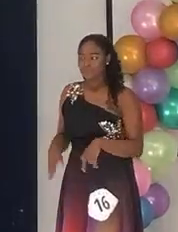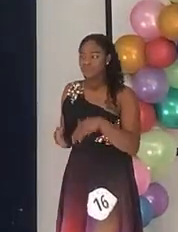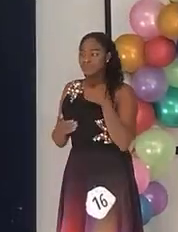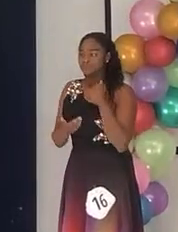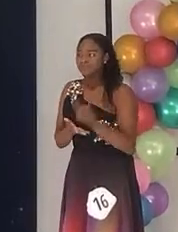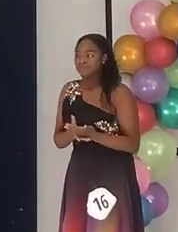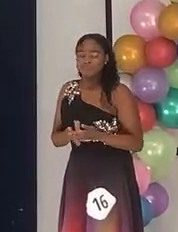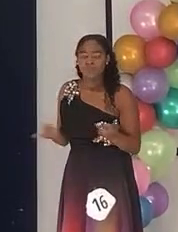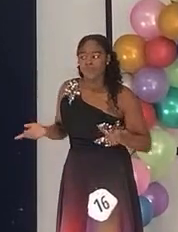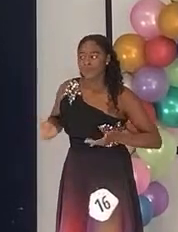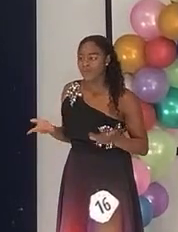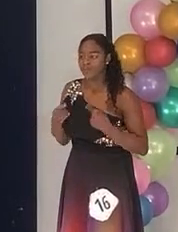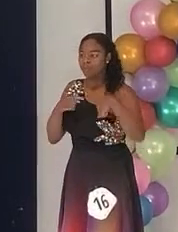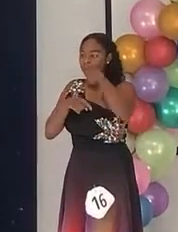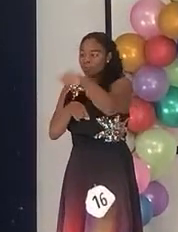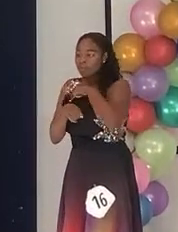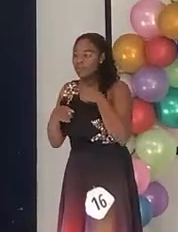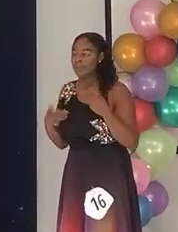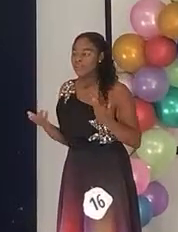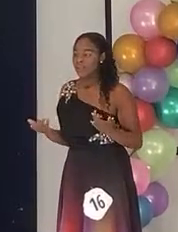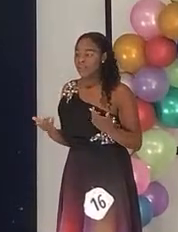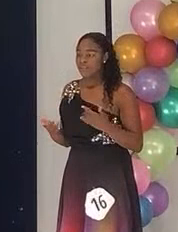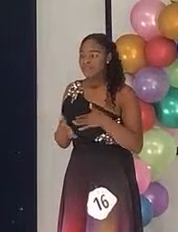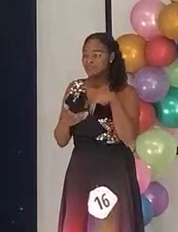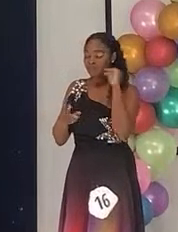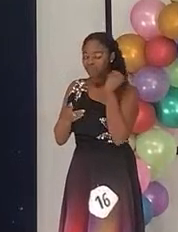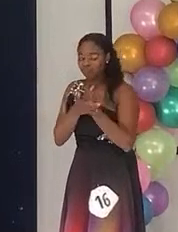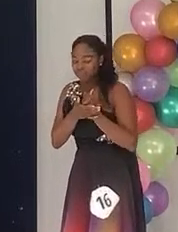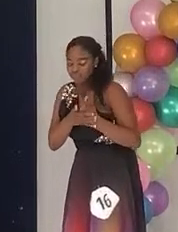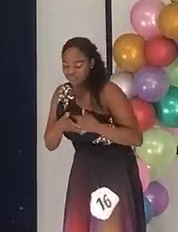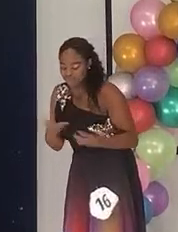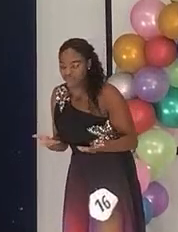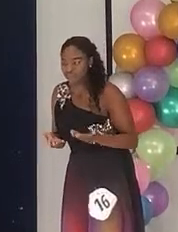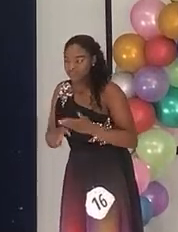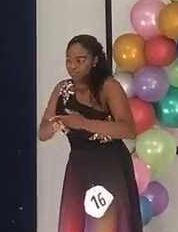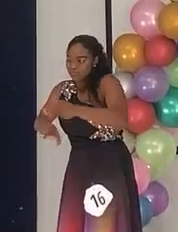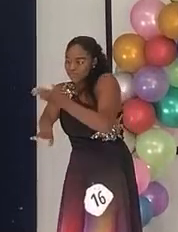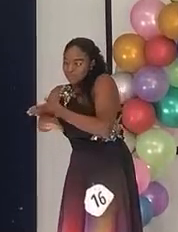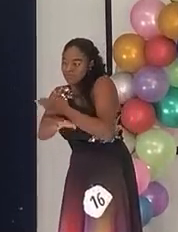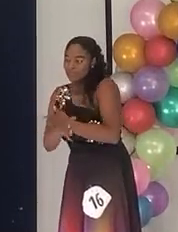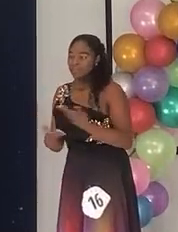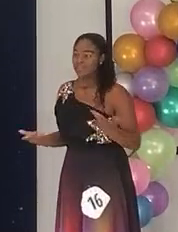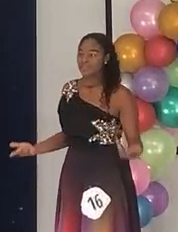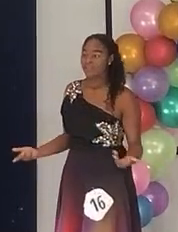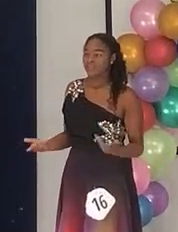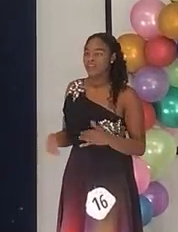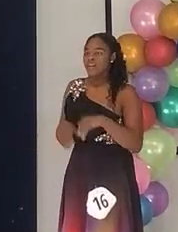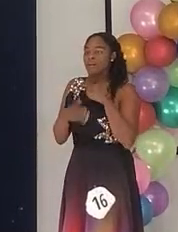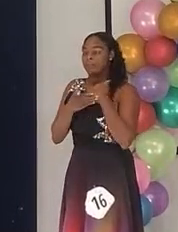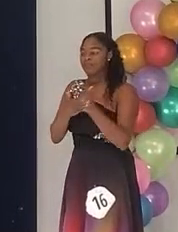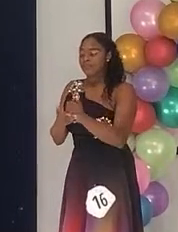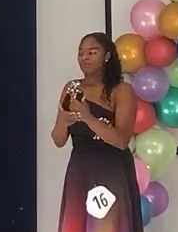able to help others, teach others, graduate from here, improve